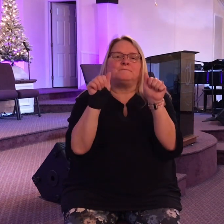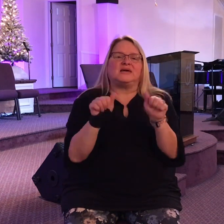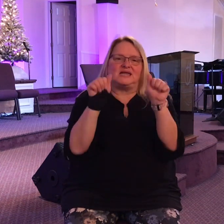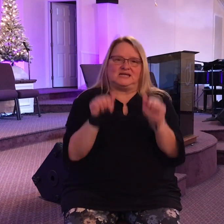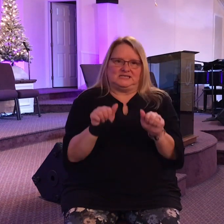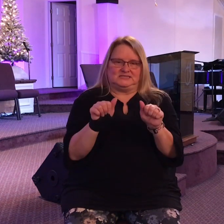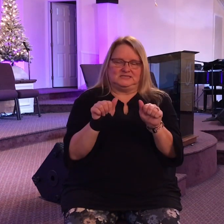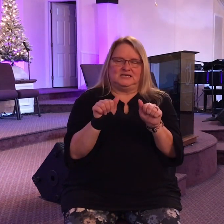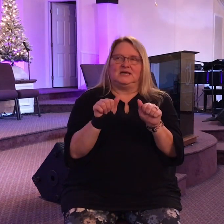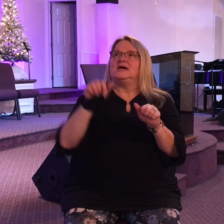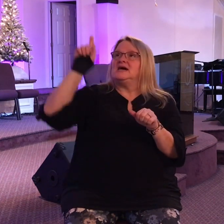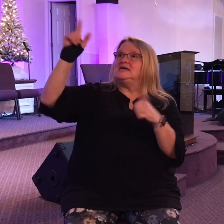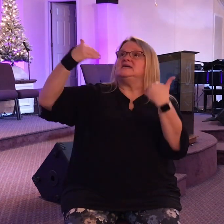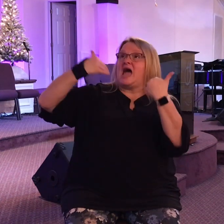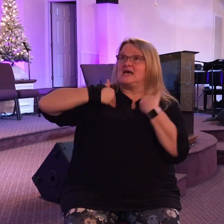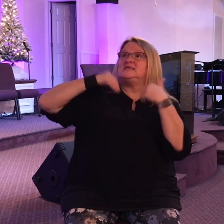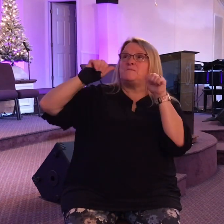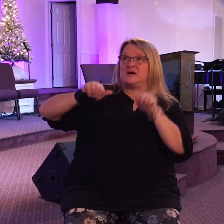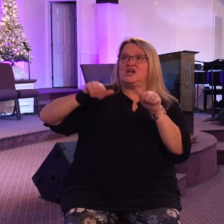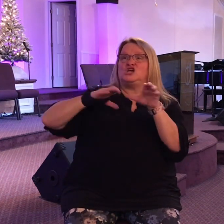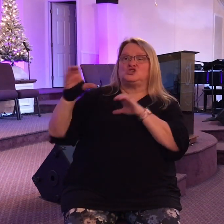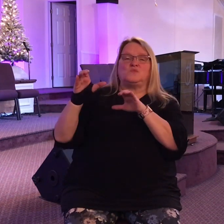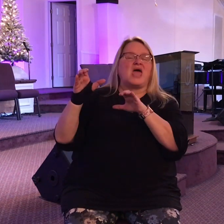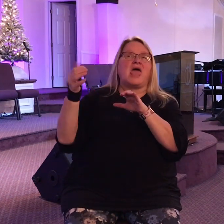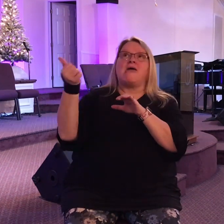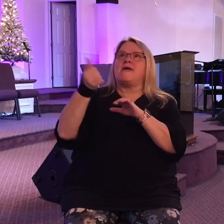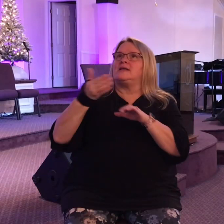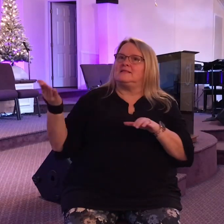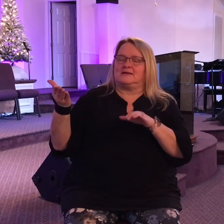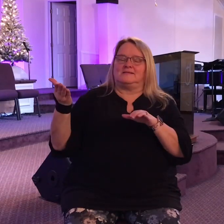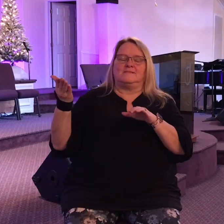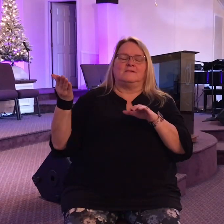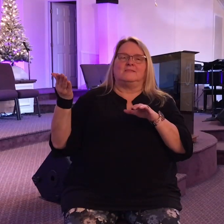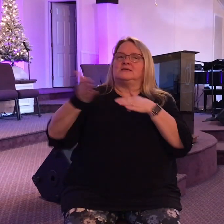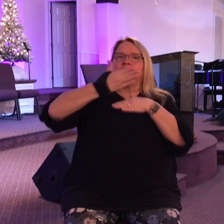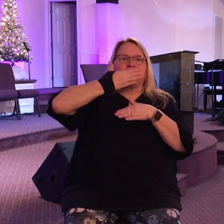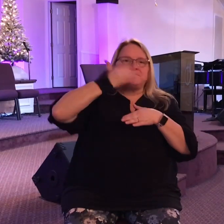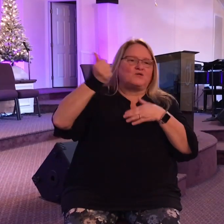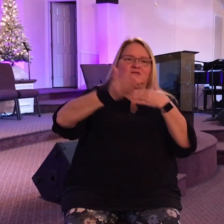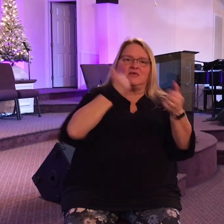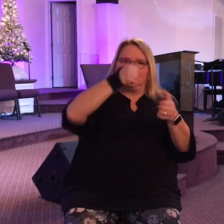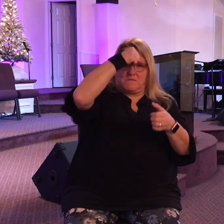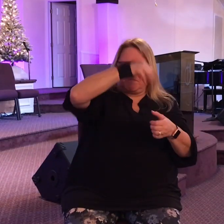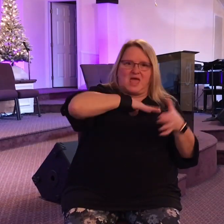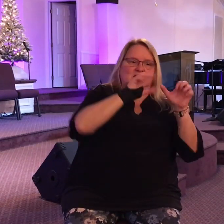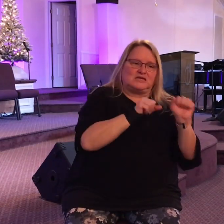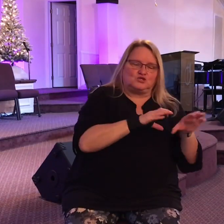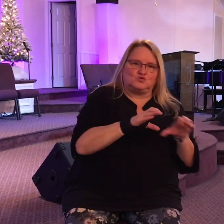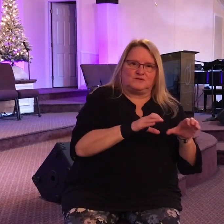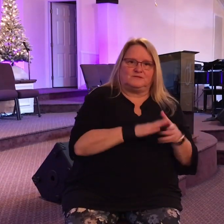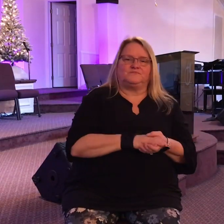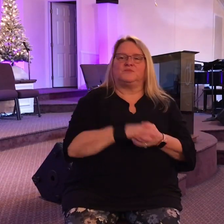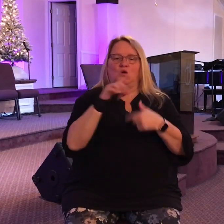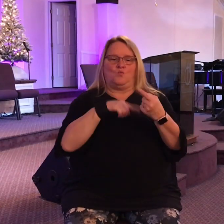to do things that no humanity can ever hope to accomplish. When we are doing it right, we unleash the power of heaven